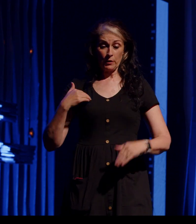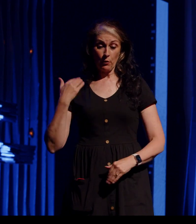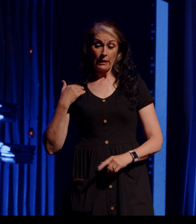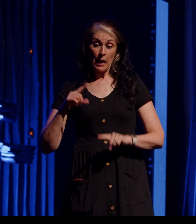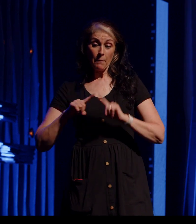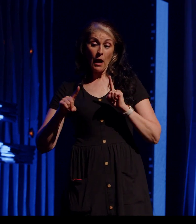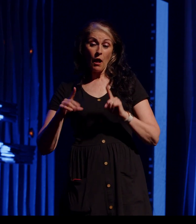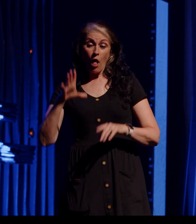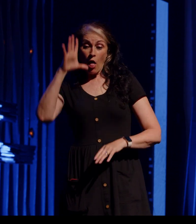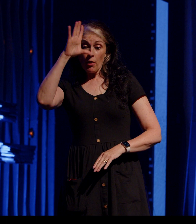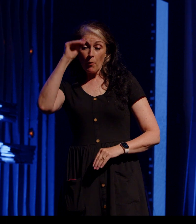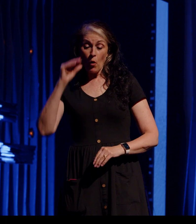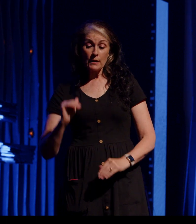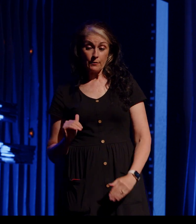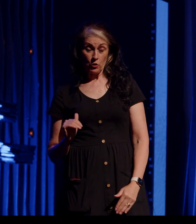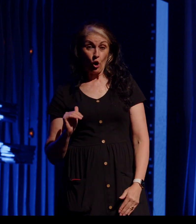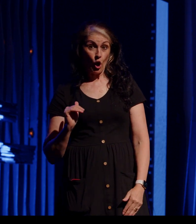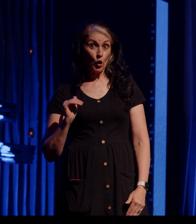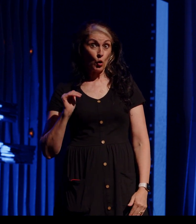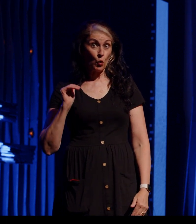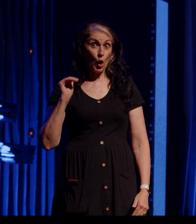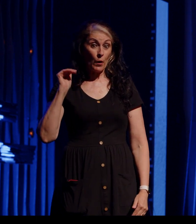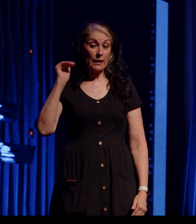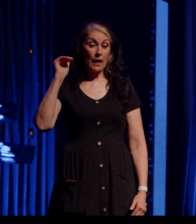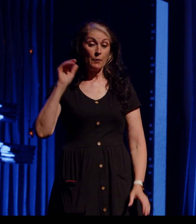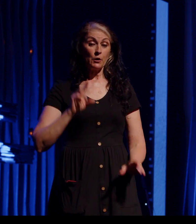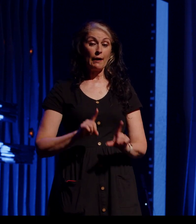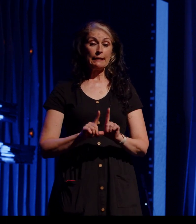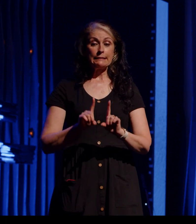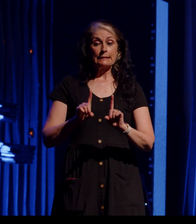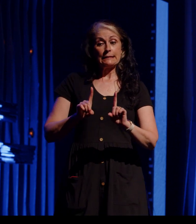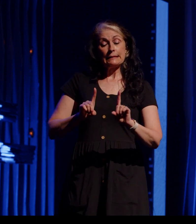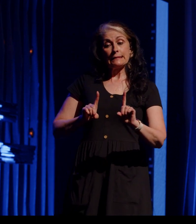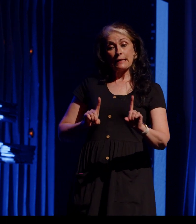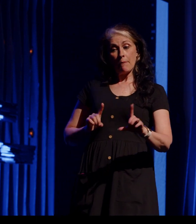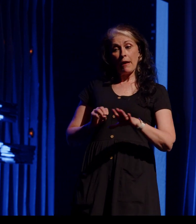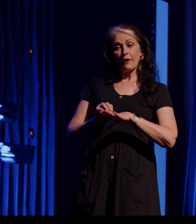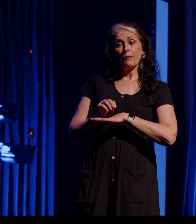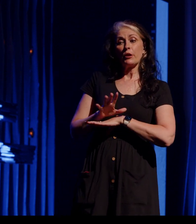getting older, the boys, two boys, you sort of stepped back from your influence.